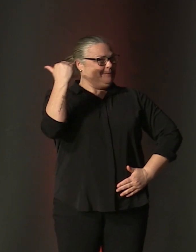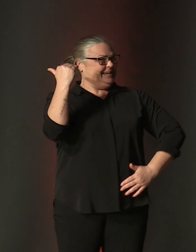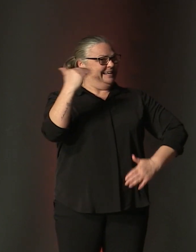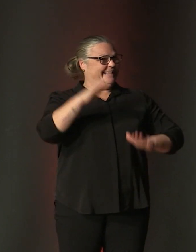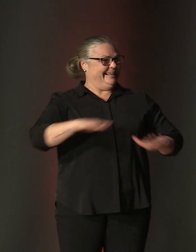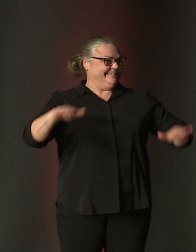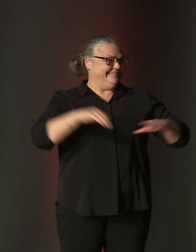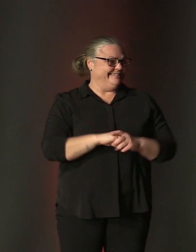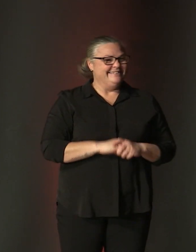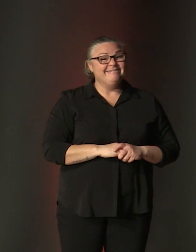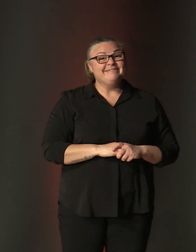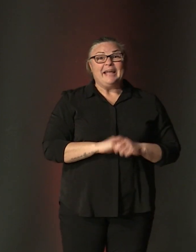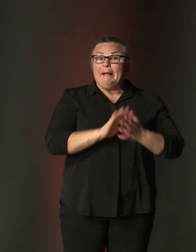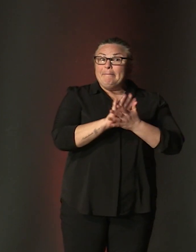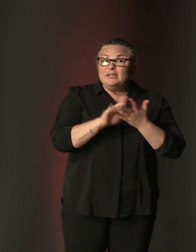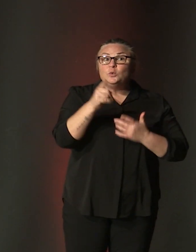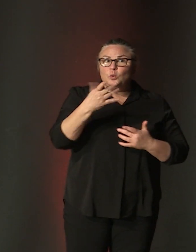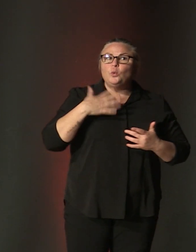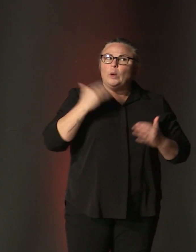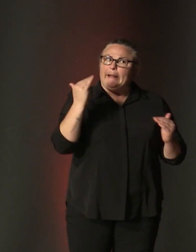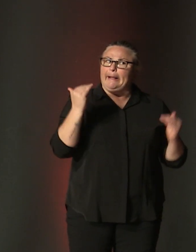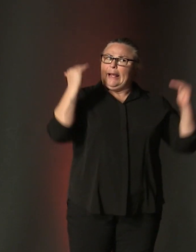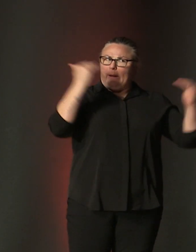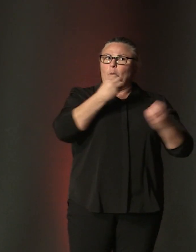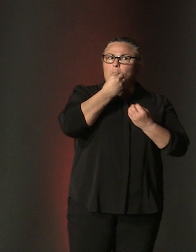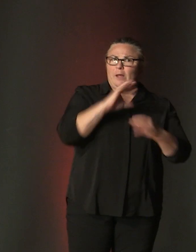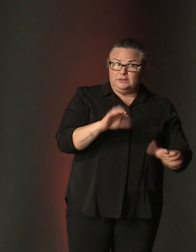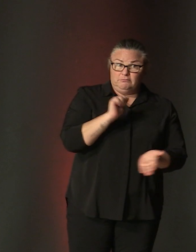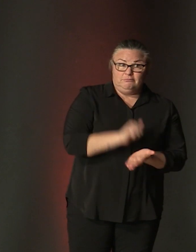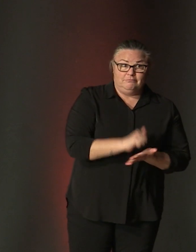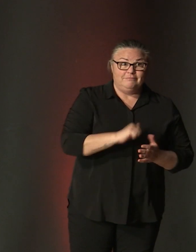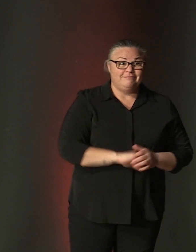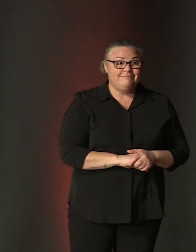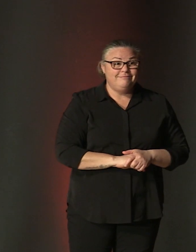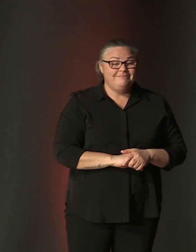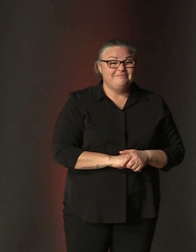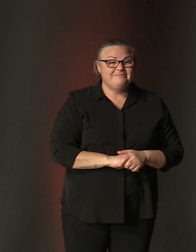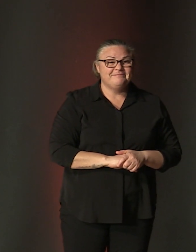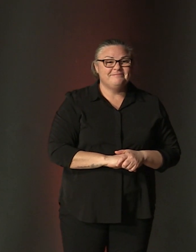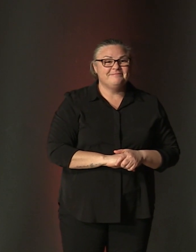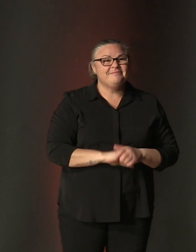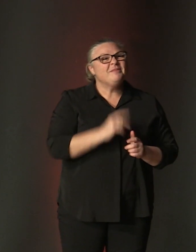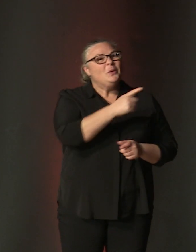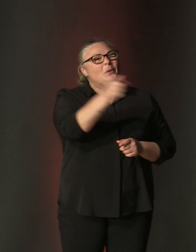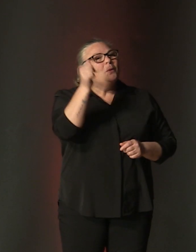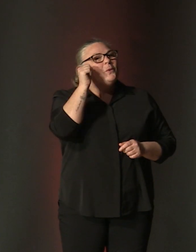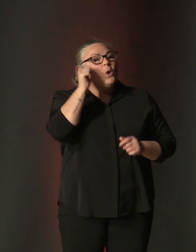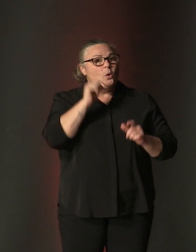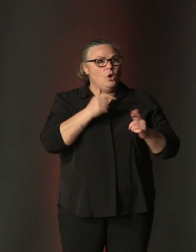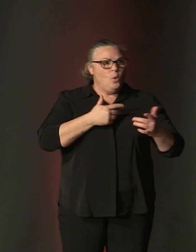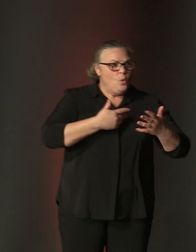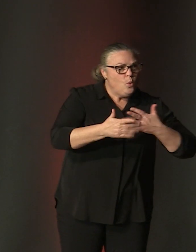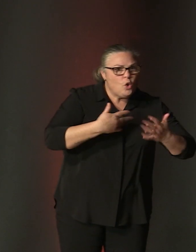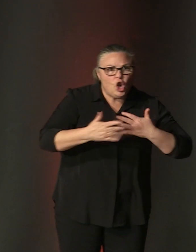so naturally you would want to have a big kid party. But we all know organizing a big kid